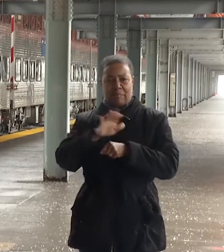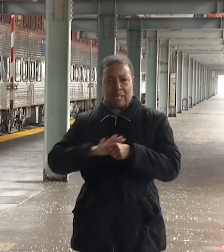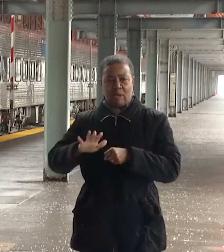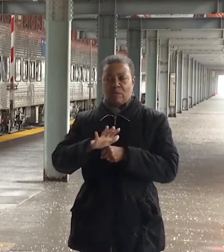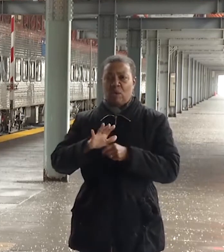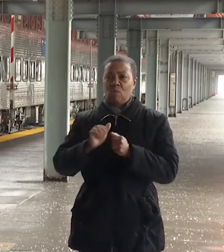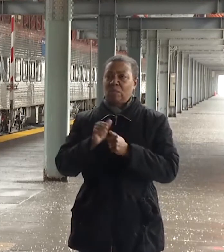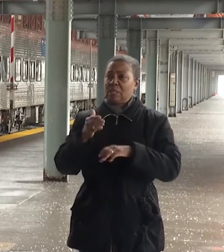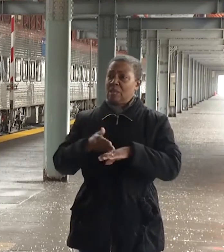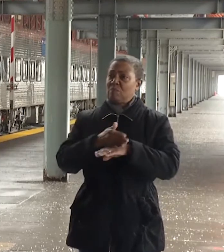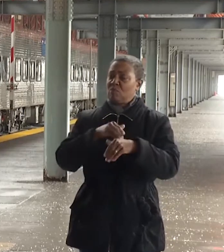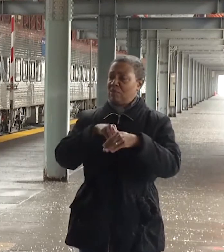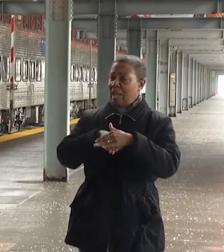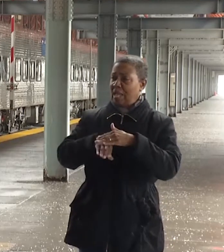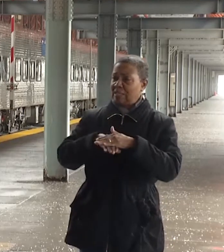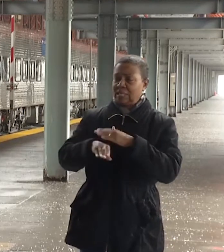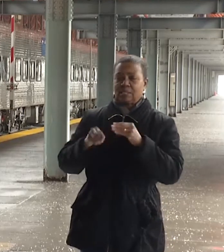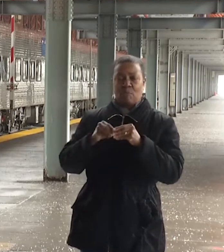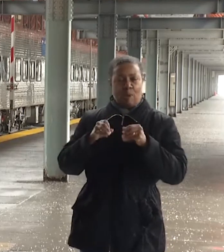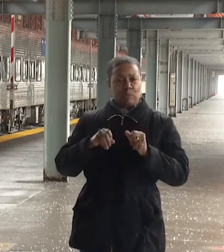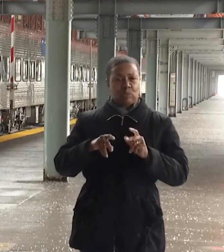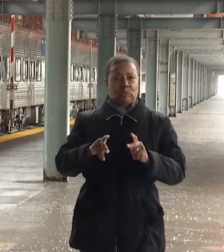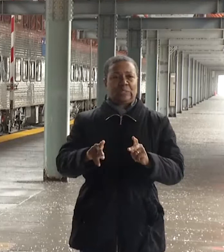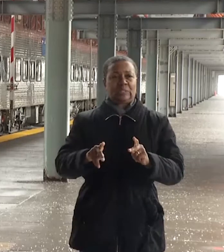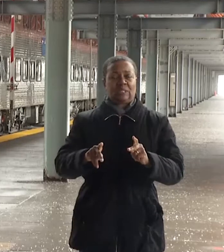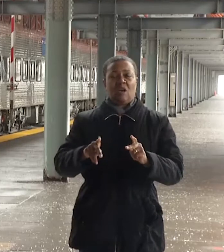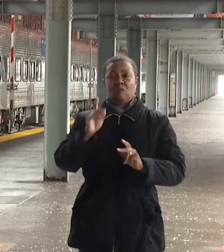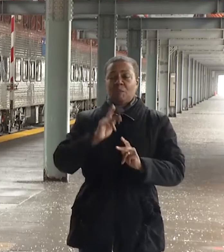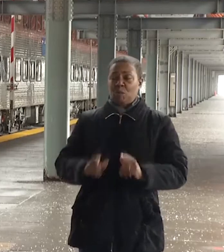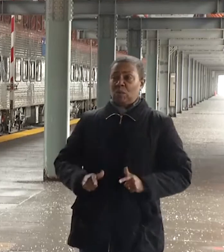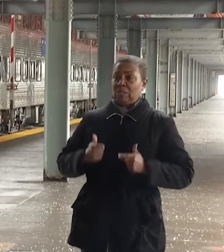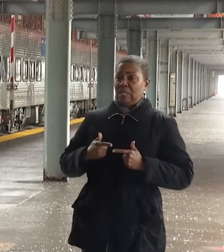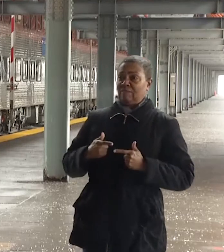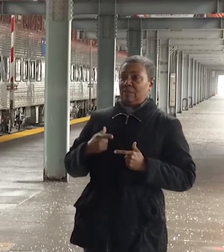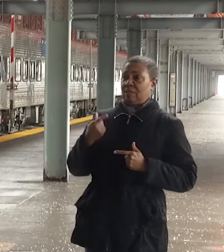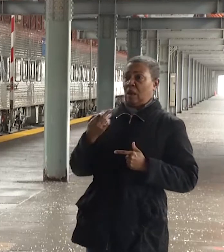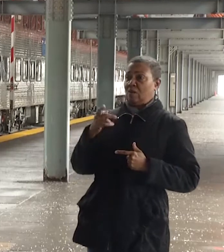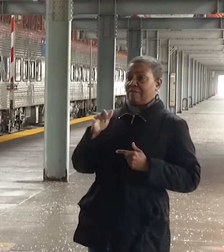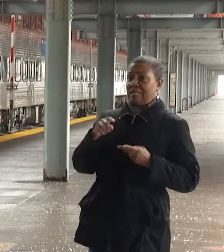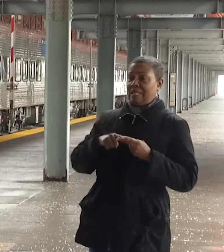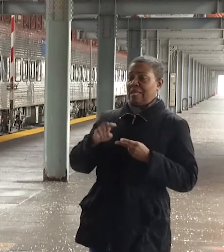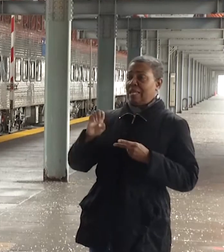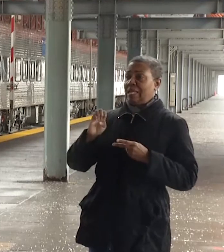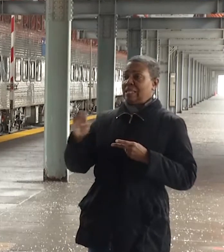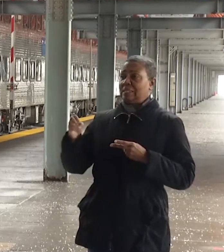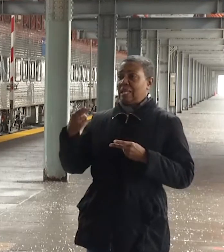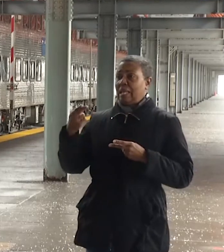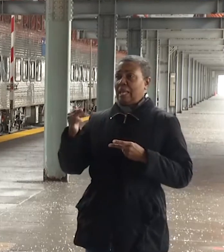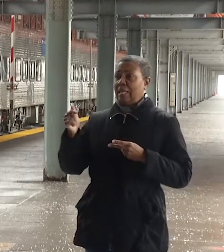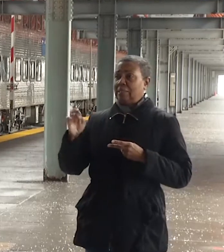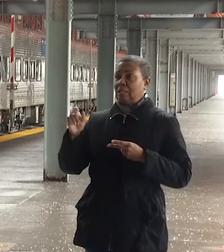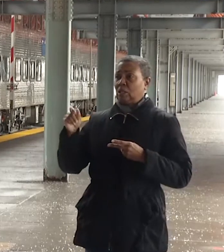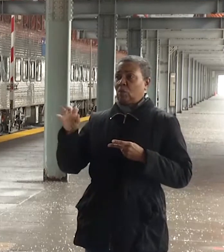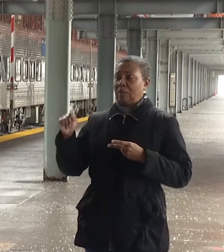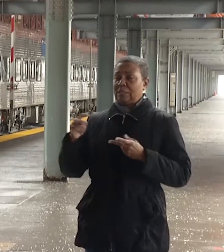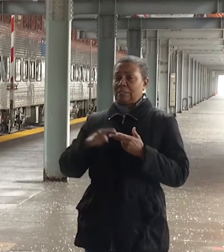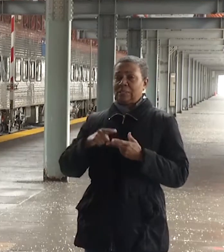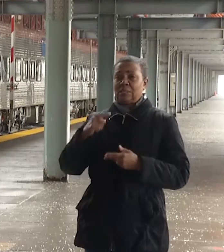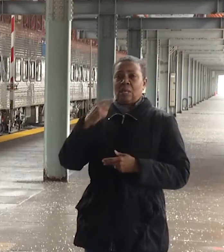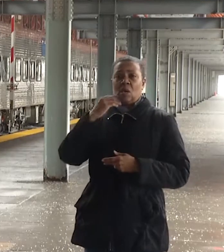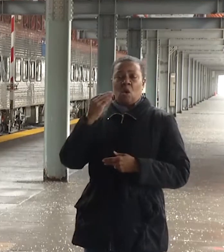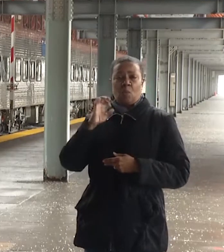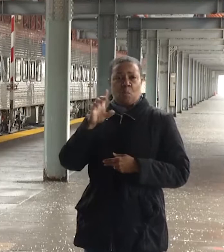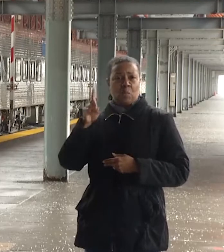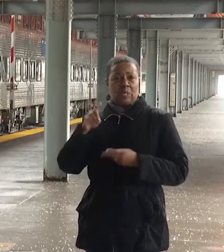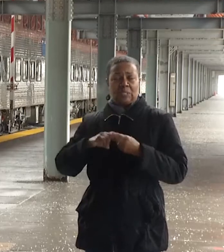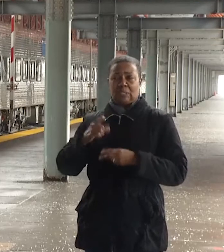With improved access and more opportunities for residents of Harvey, East Hazelcrest, Homewood, Glenwood,